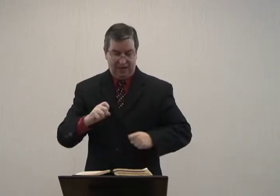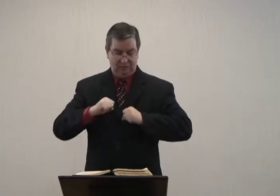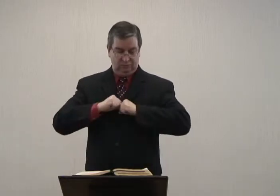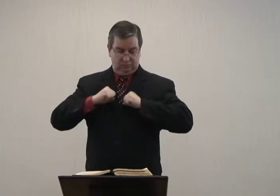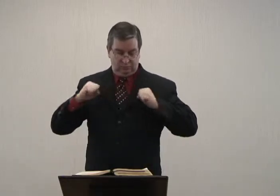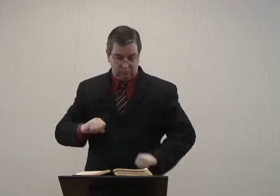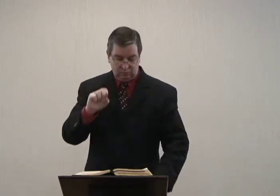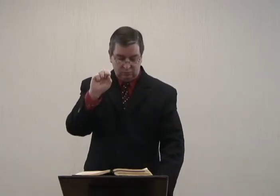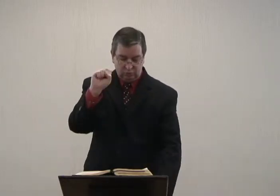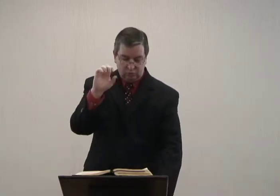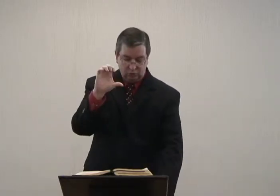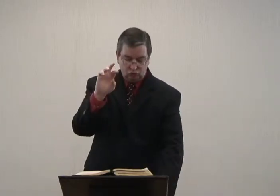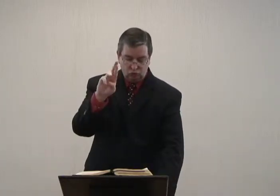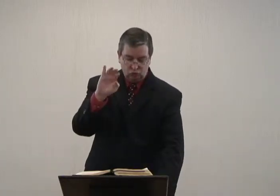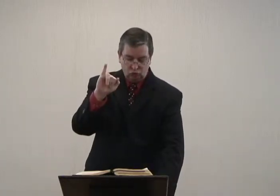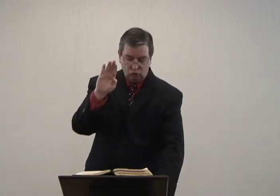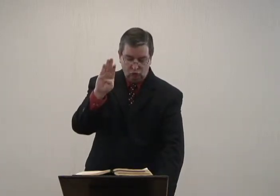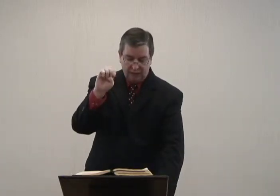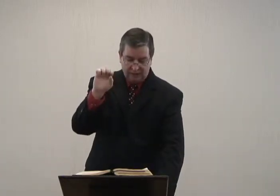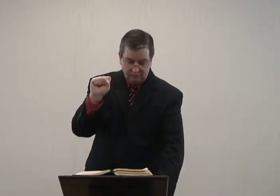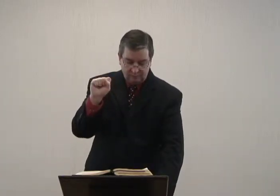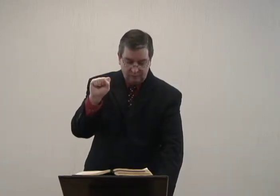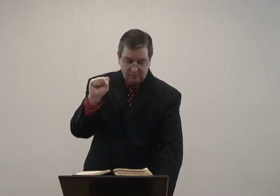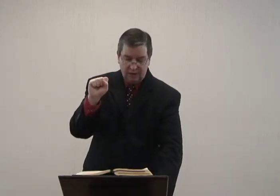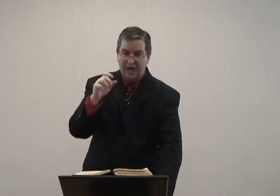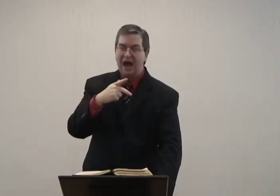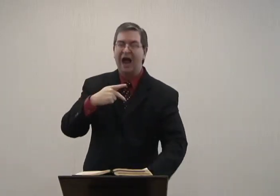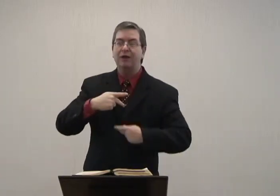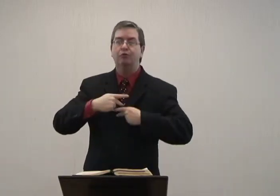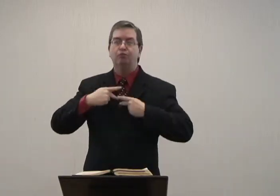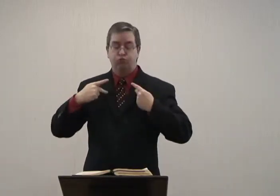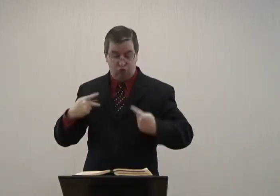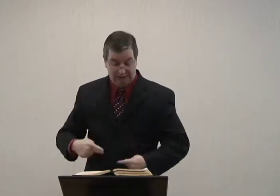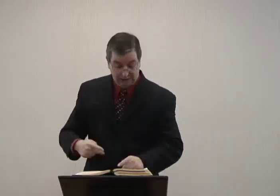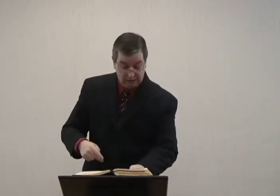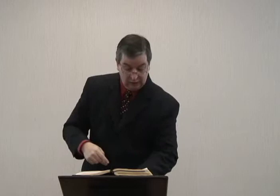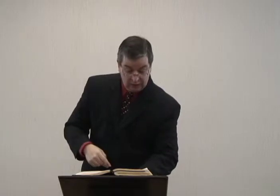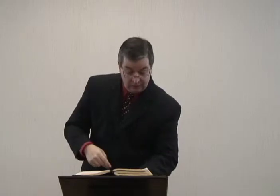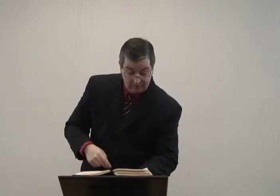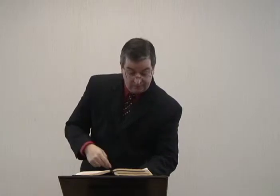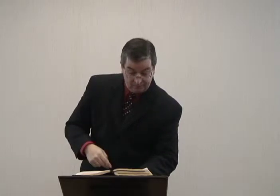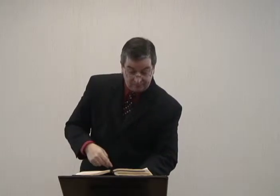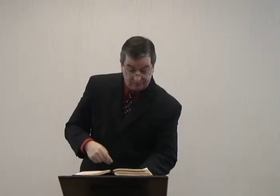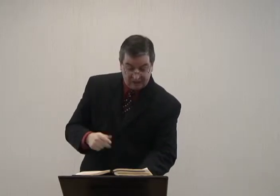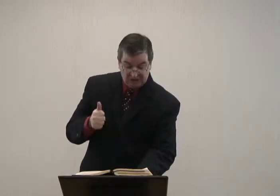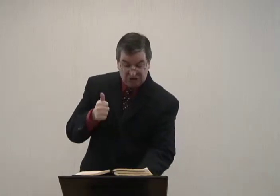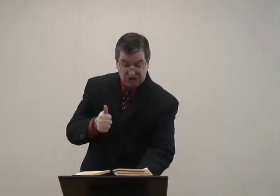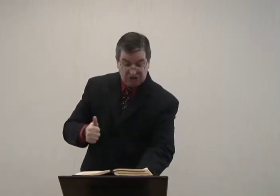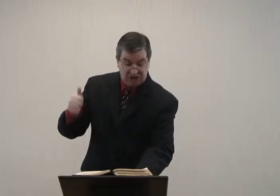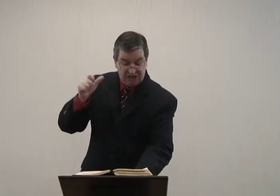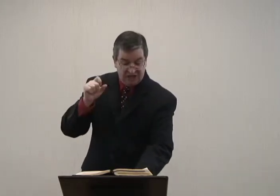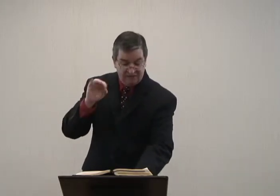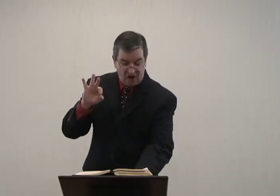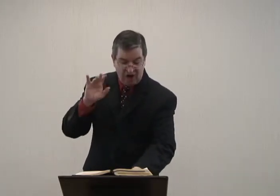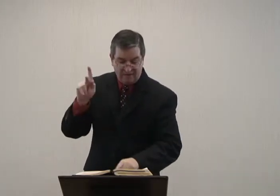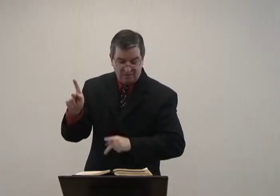But the chief priests and the scribes and the chief of the people sought to destroy him.